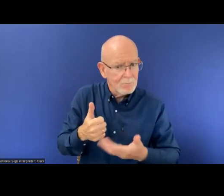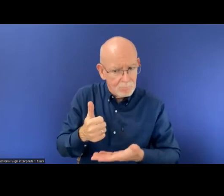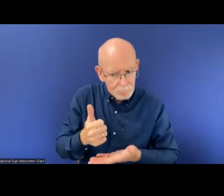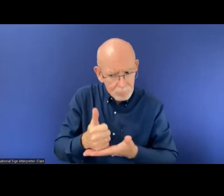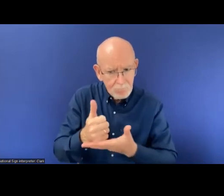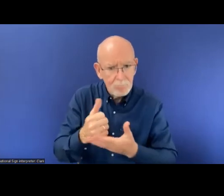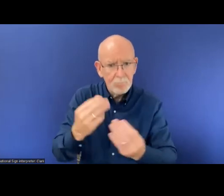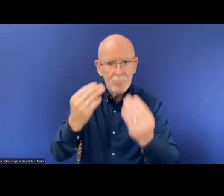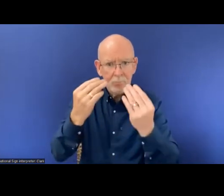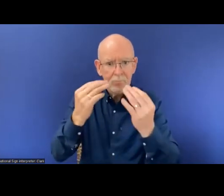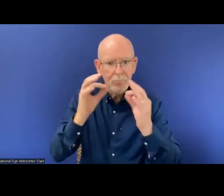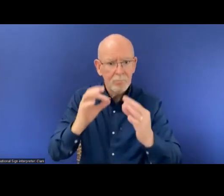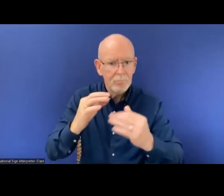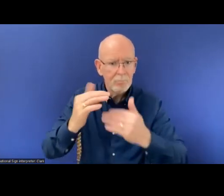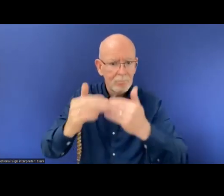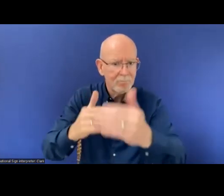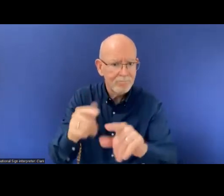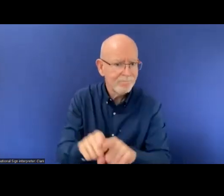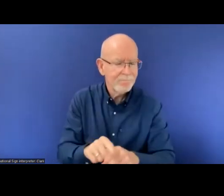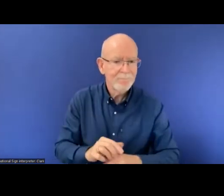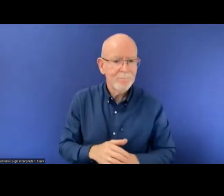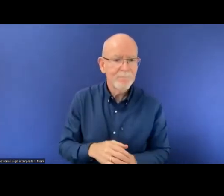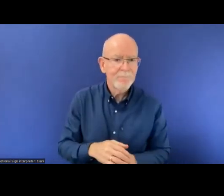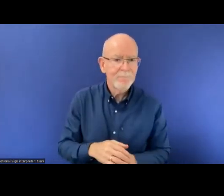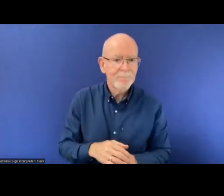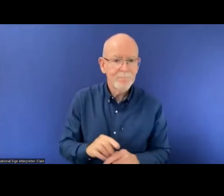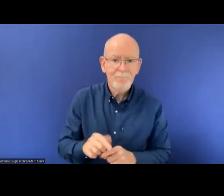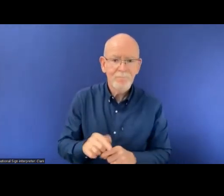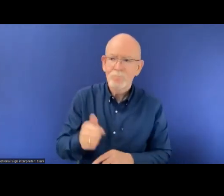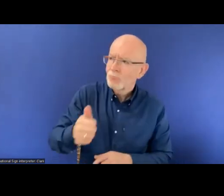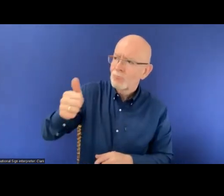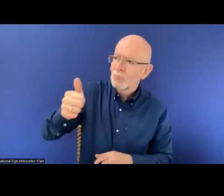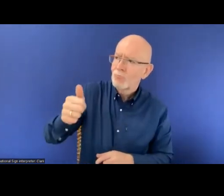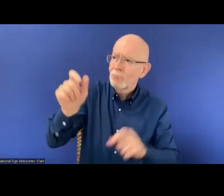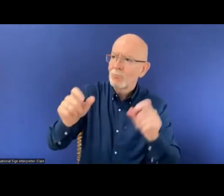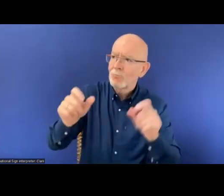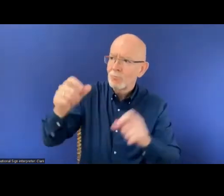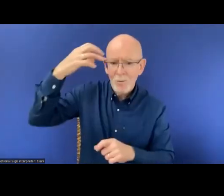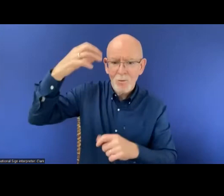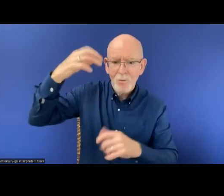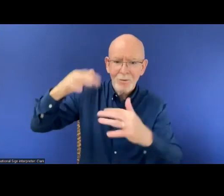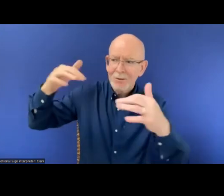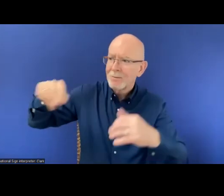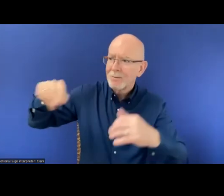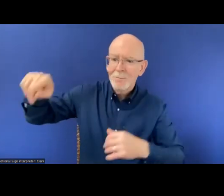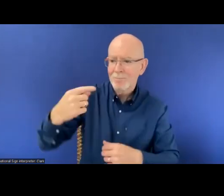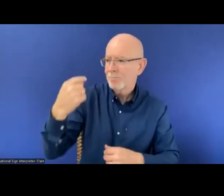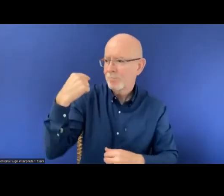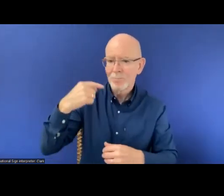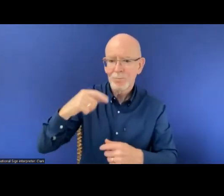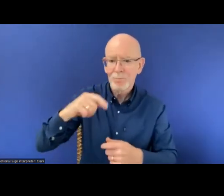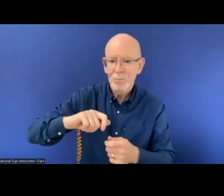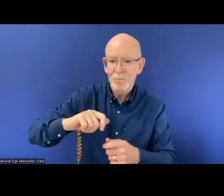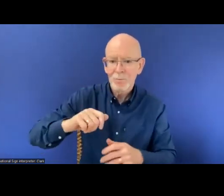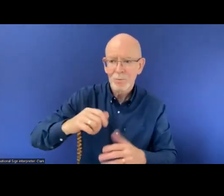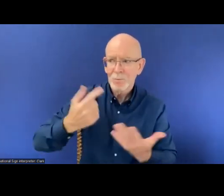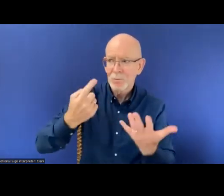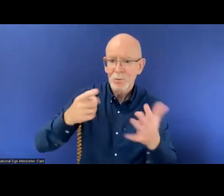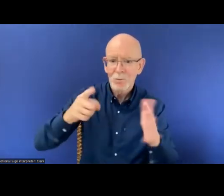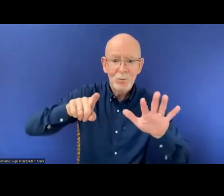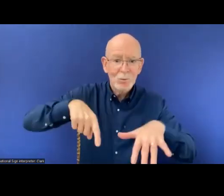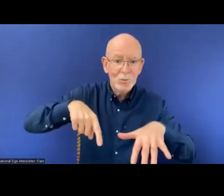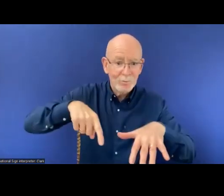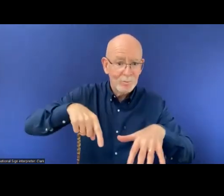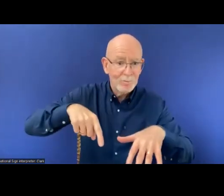in June, just concluded, the 54 leaders of the Commonwealth nations built